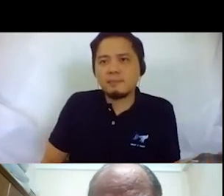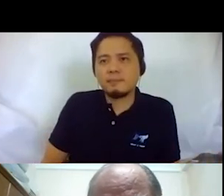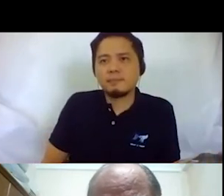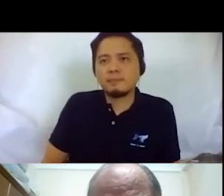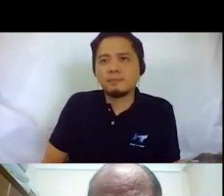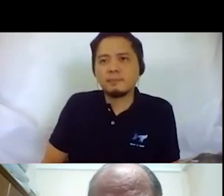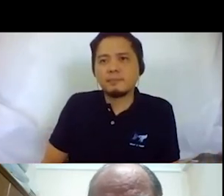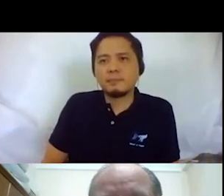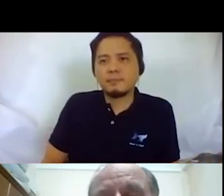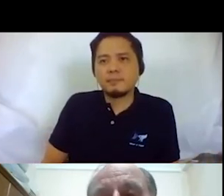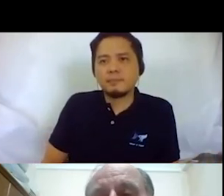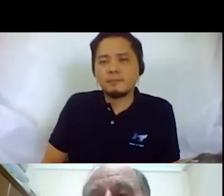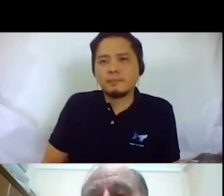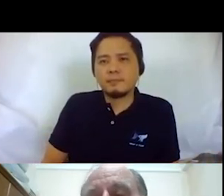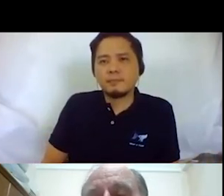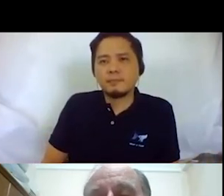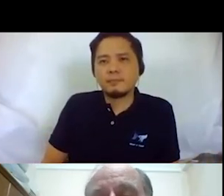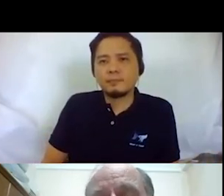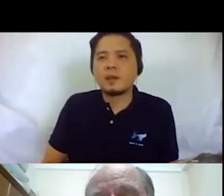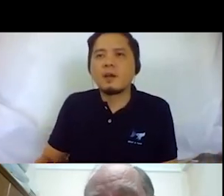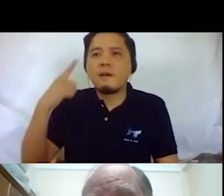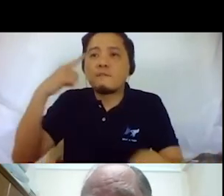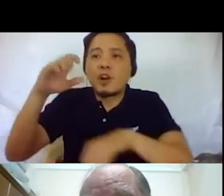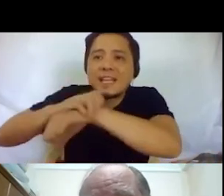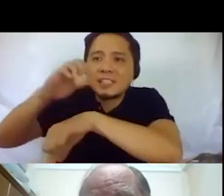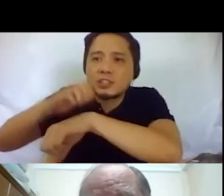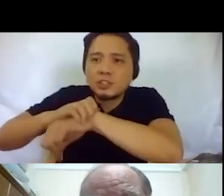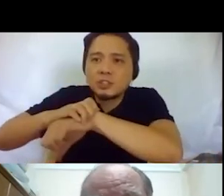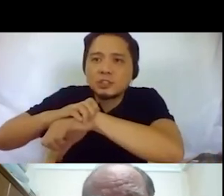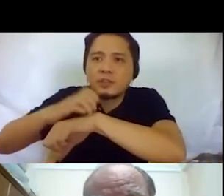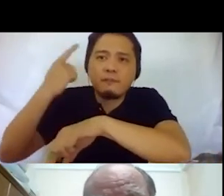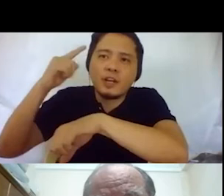Sign name. No, but I mean for the English translation.